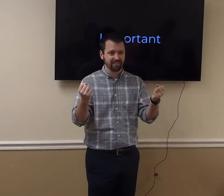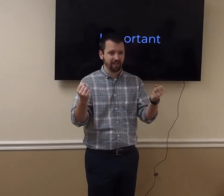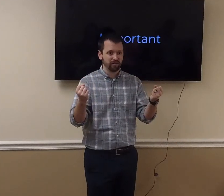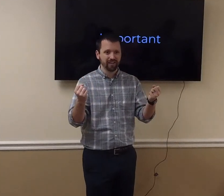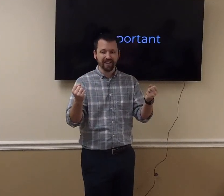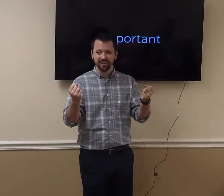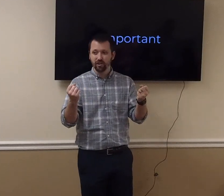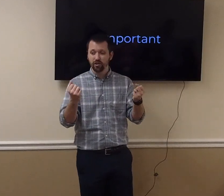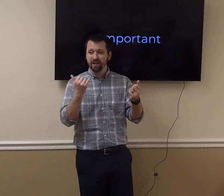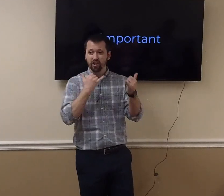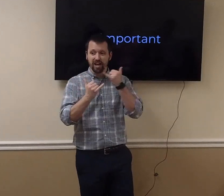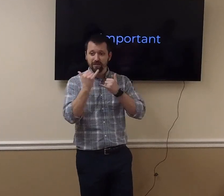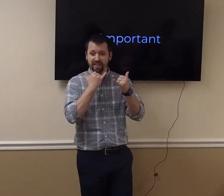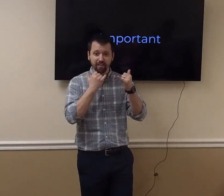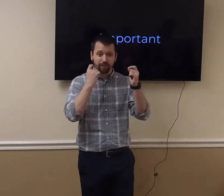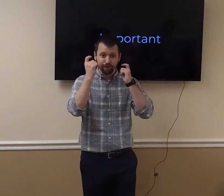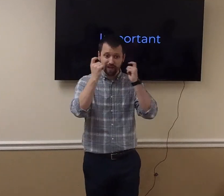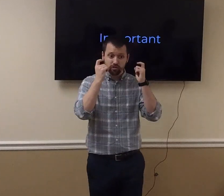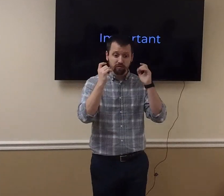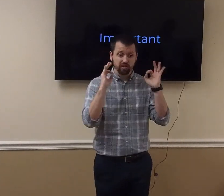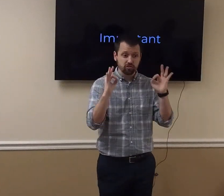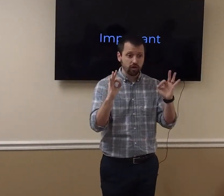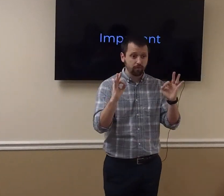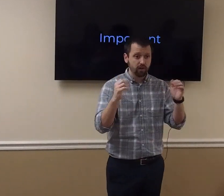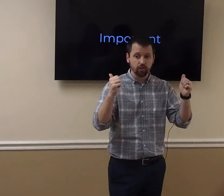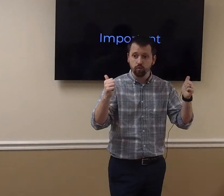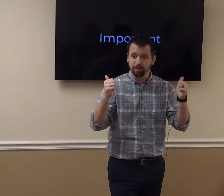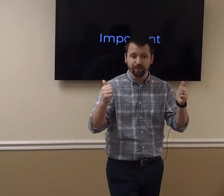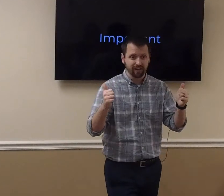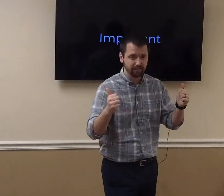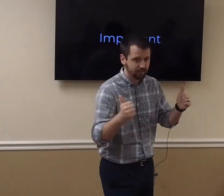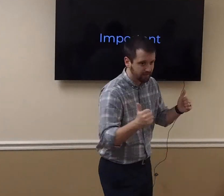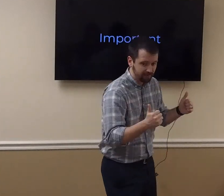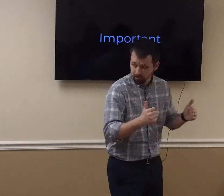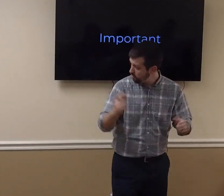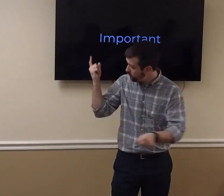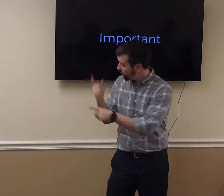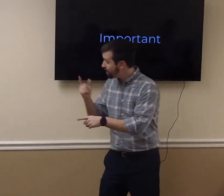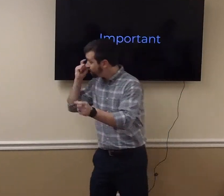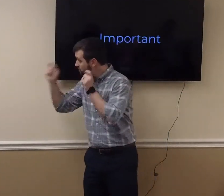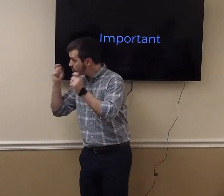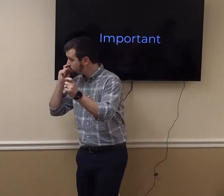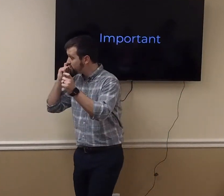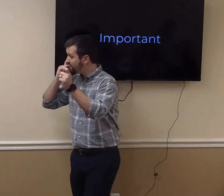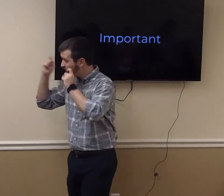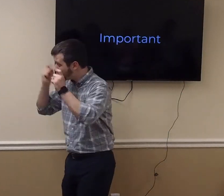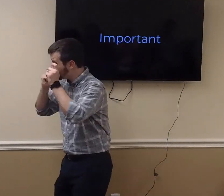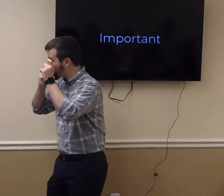So, you can make a lot of mistakes, but if your facial expressions are on point, you will be fine. So, right? Facial expressions, facial